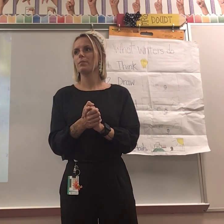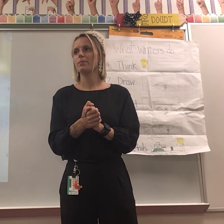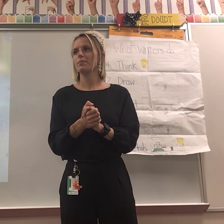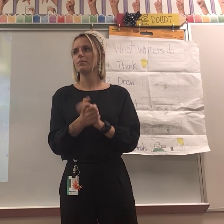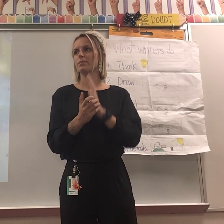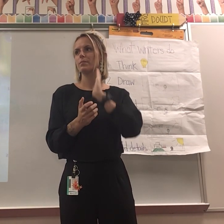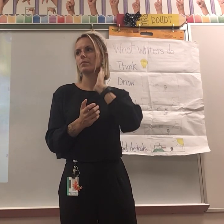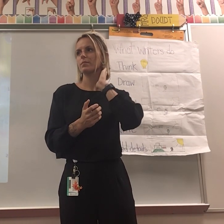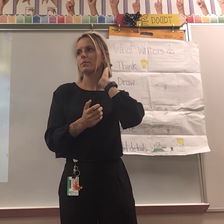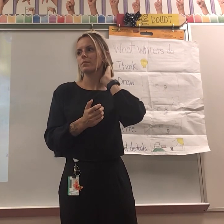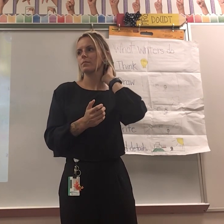Oh, here, here.